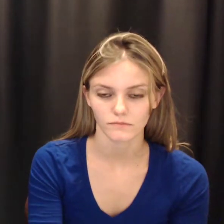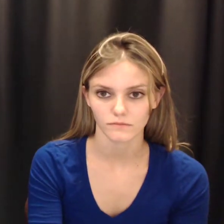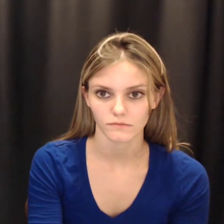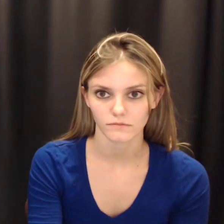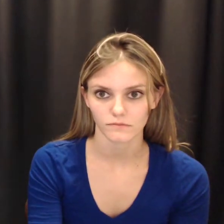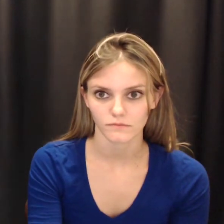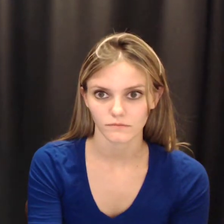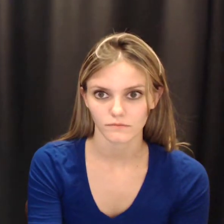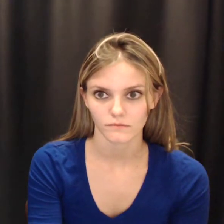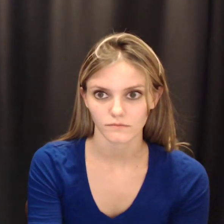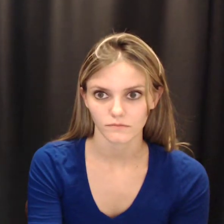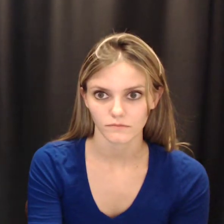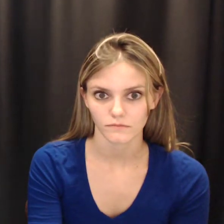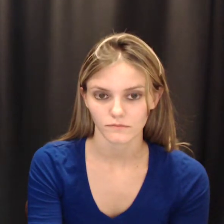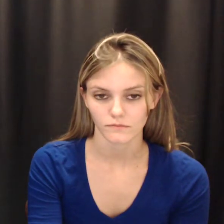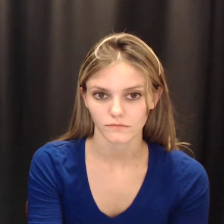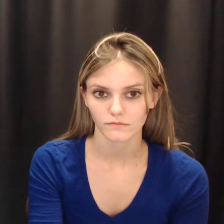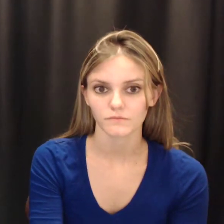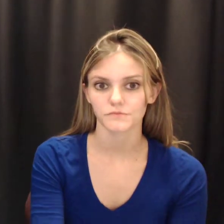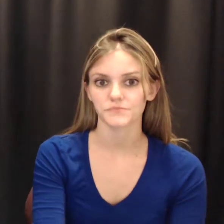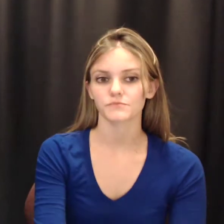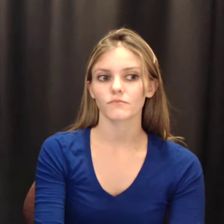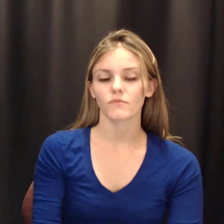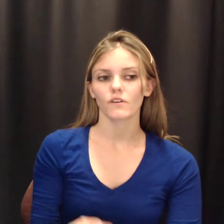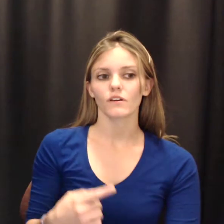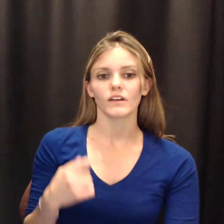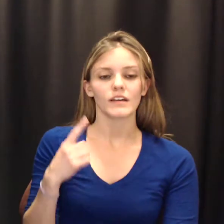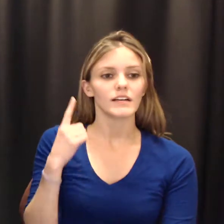can find the job you're looking for. Is that correct?